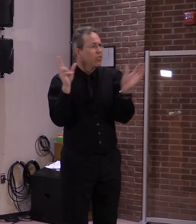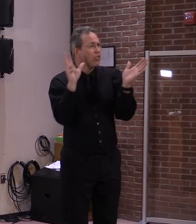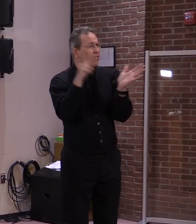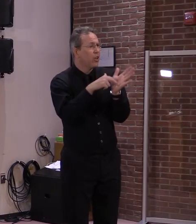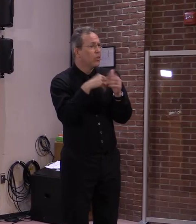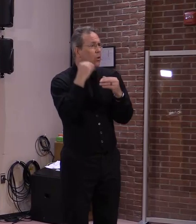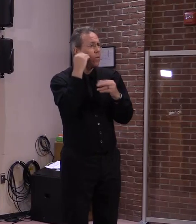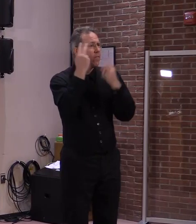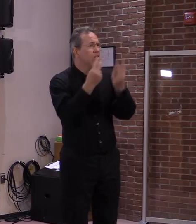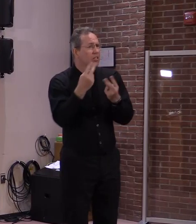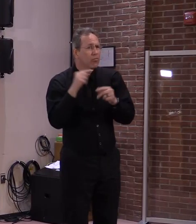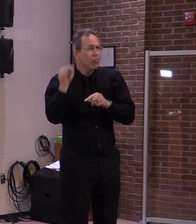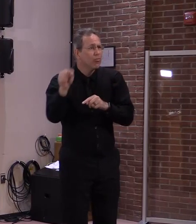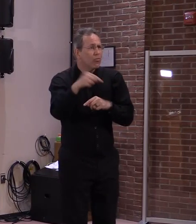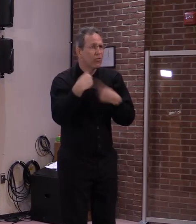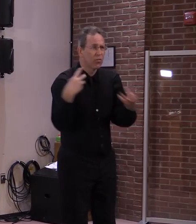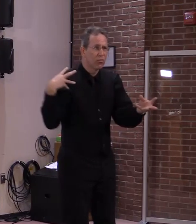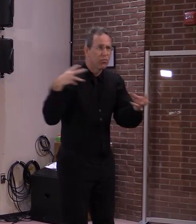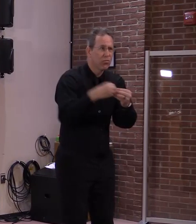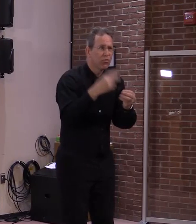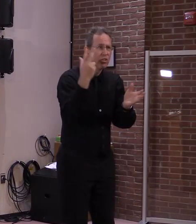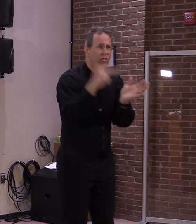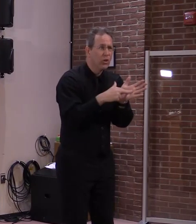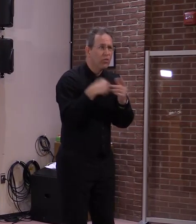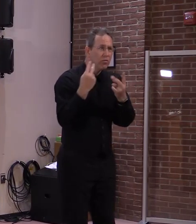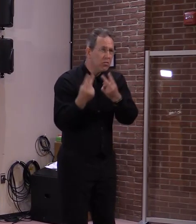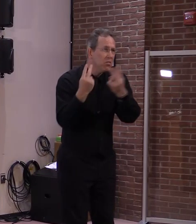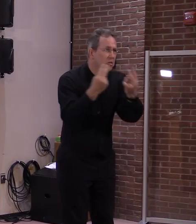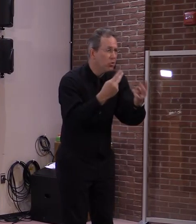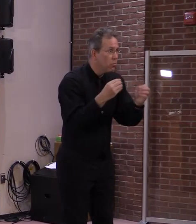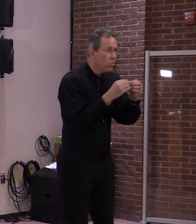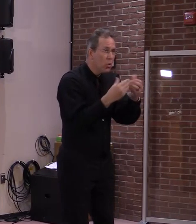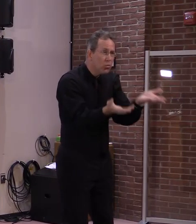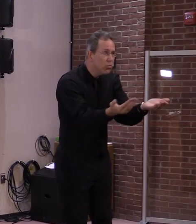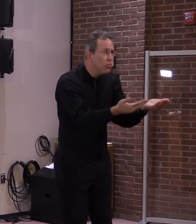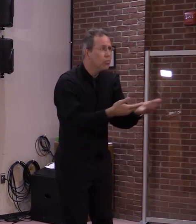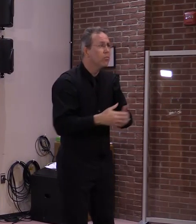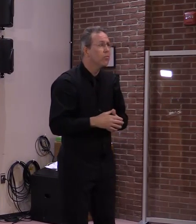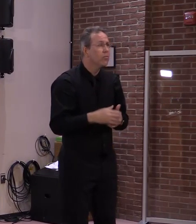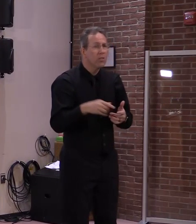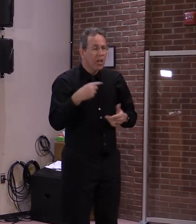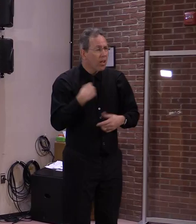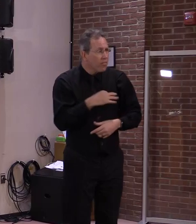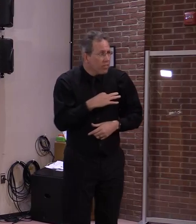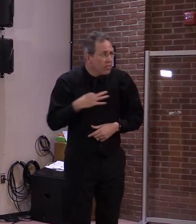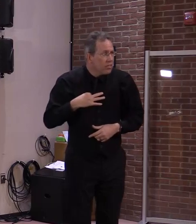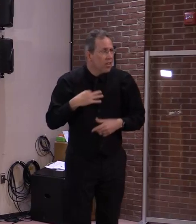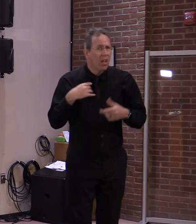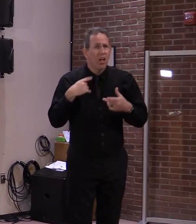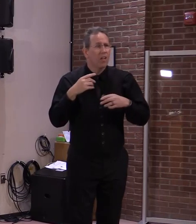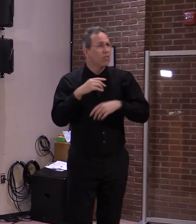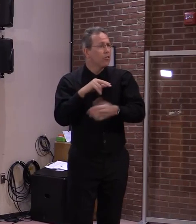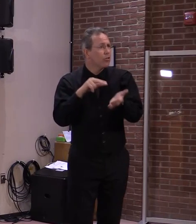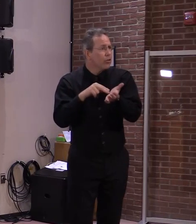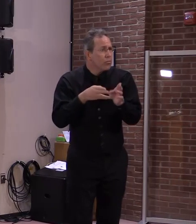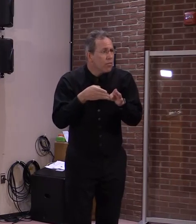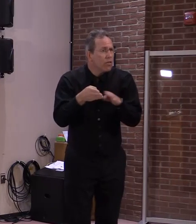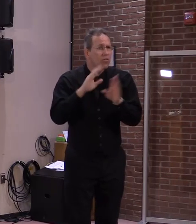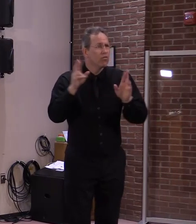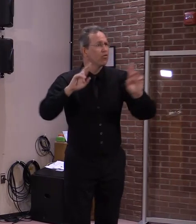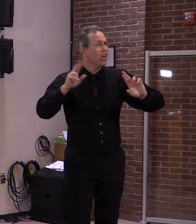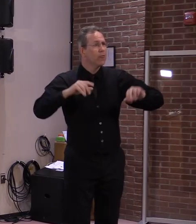that we do, we built that capacity to be used, and we need to use it. Do you know how many people total